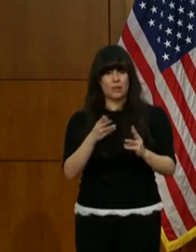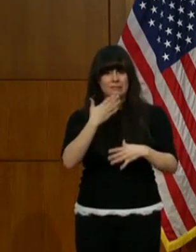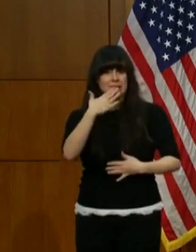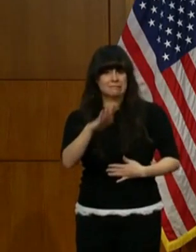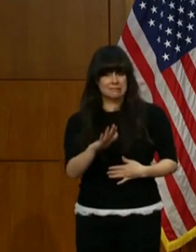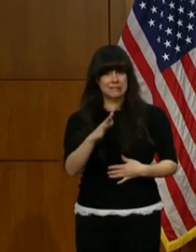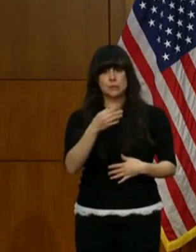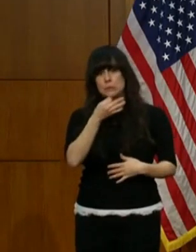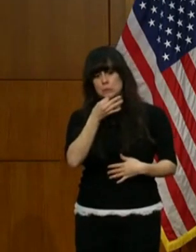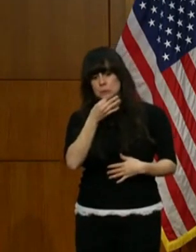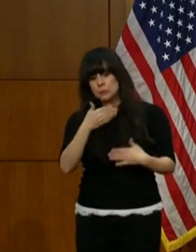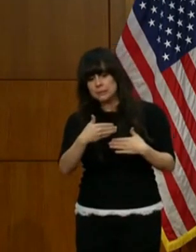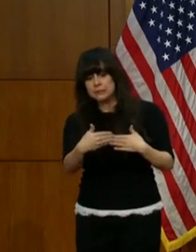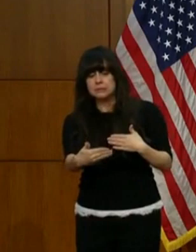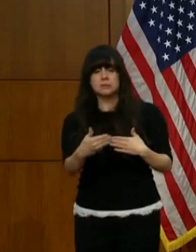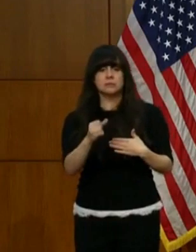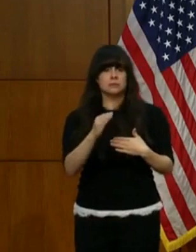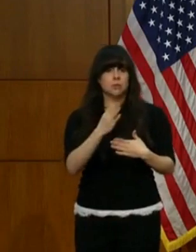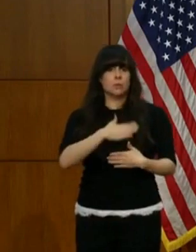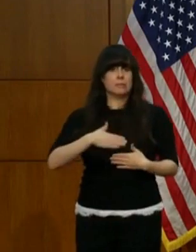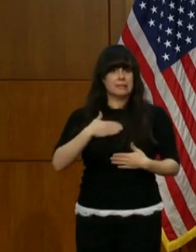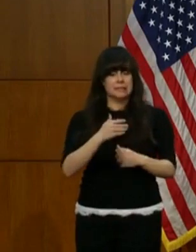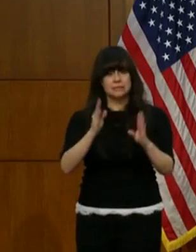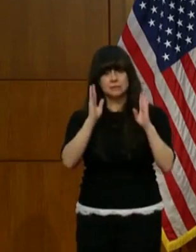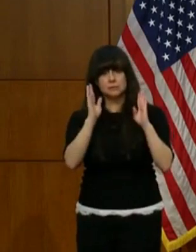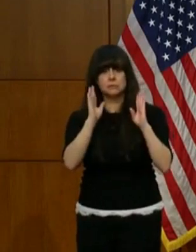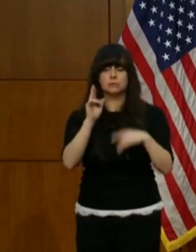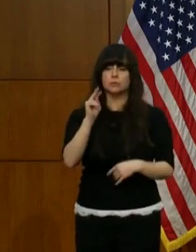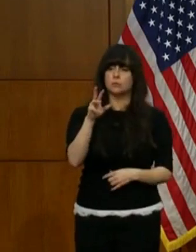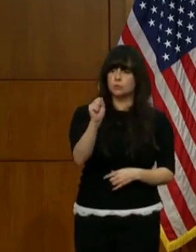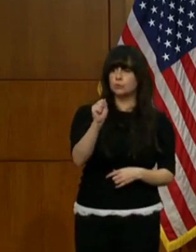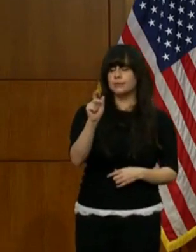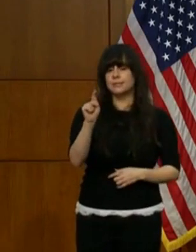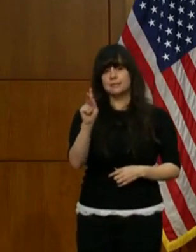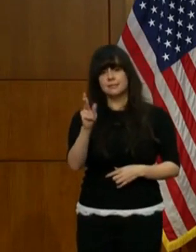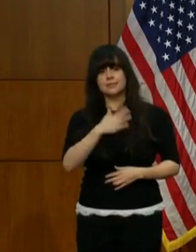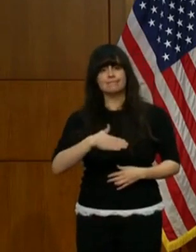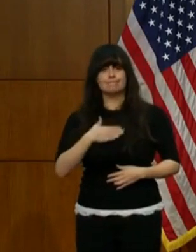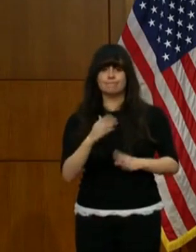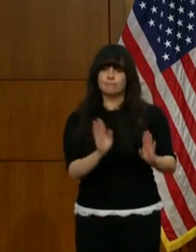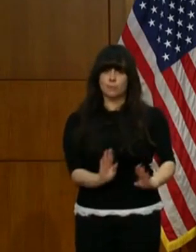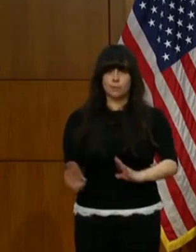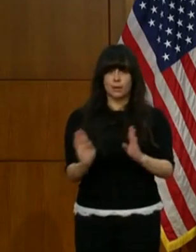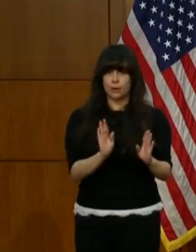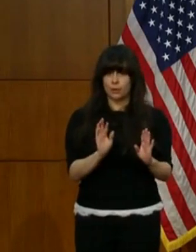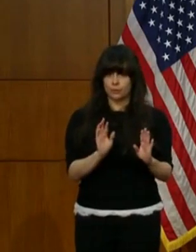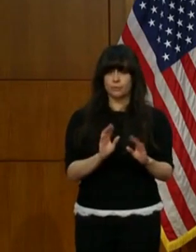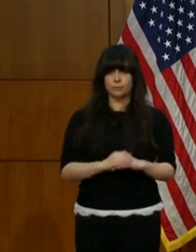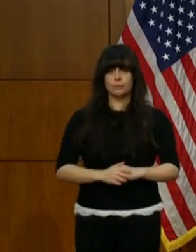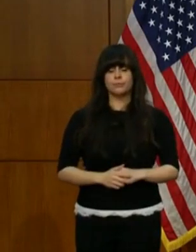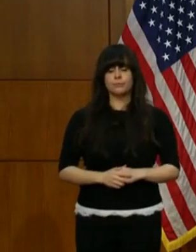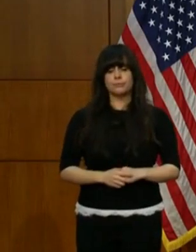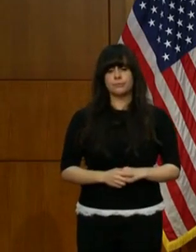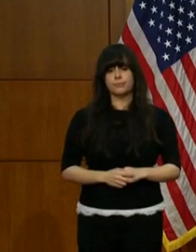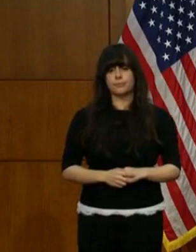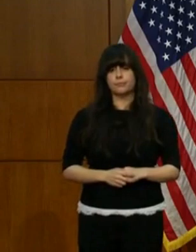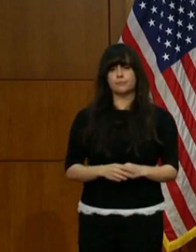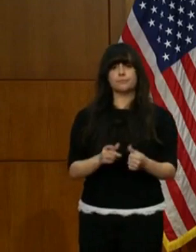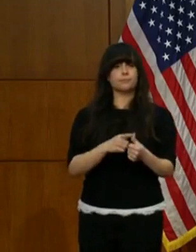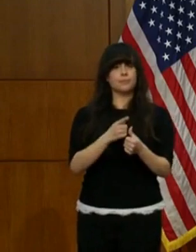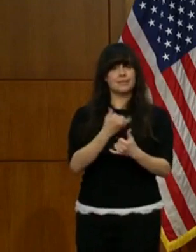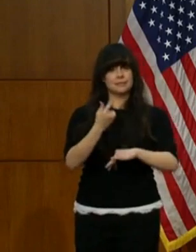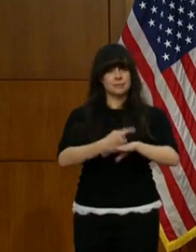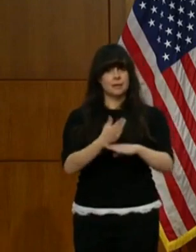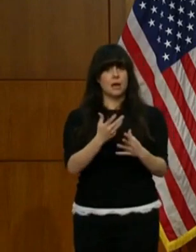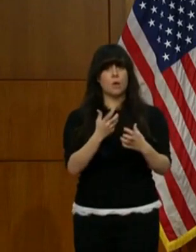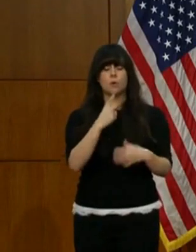the TVs, the press, and also be prepared. But today, I want to start with